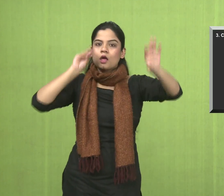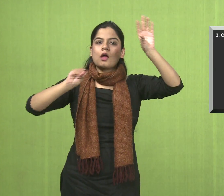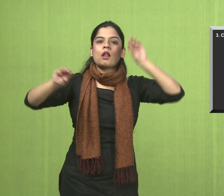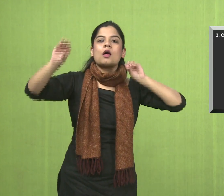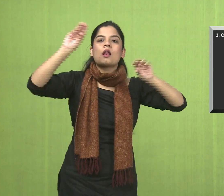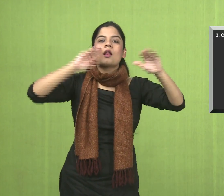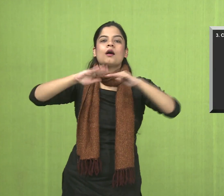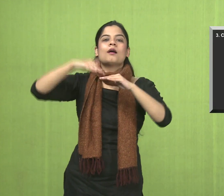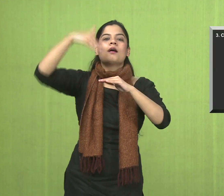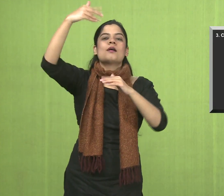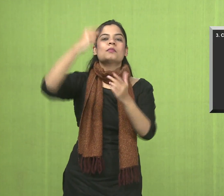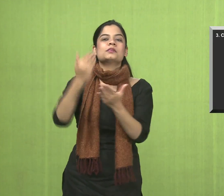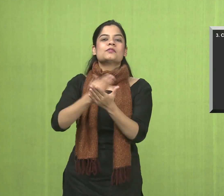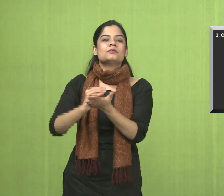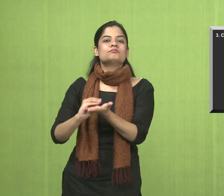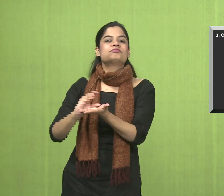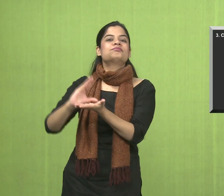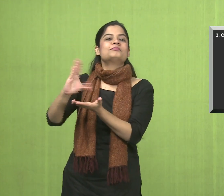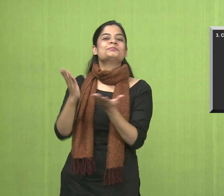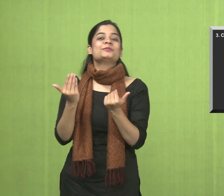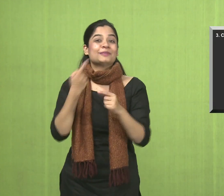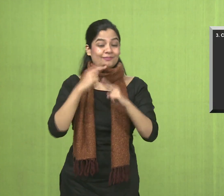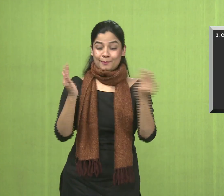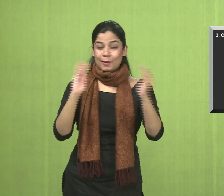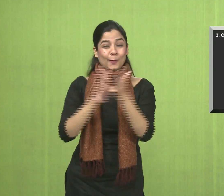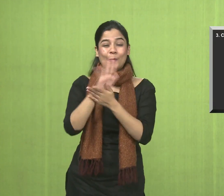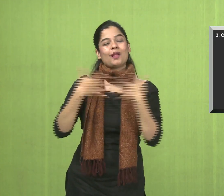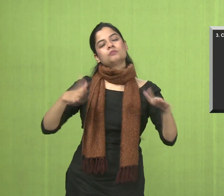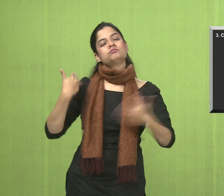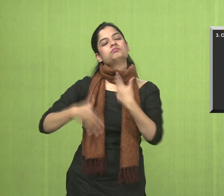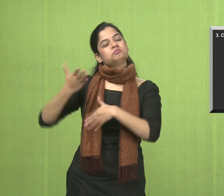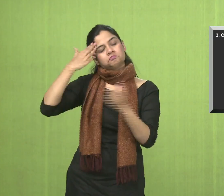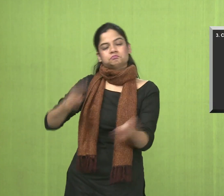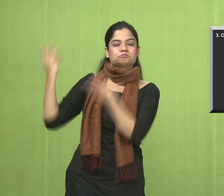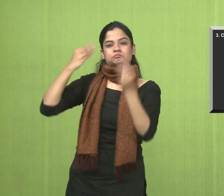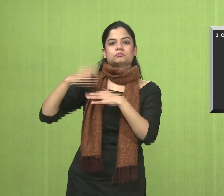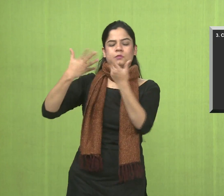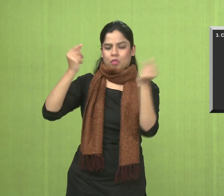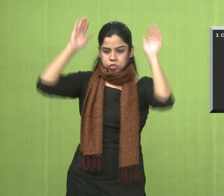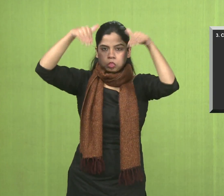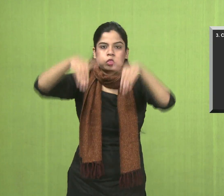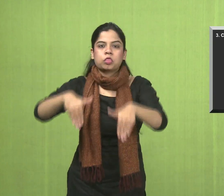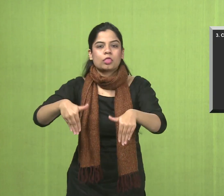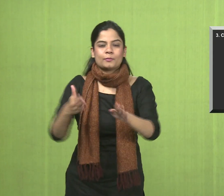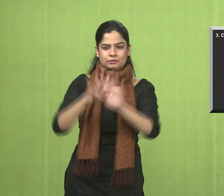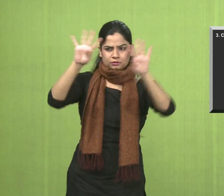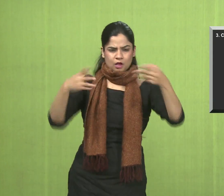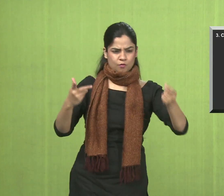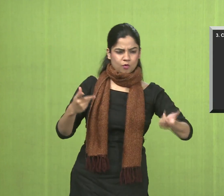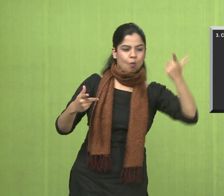exactly and why you have spent more, and it will help you in saving your money better. Without comparison, you cannot know that, and you